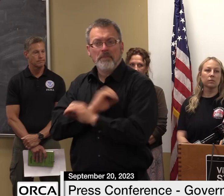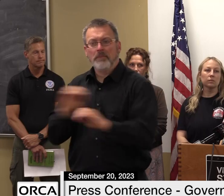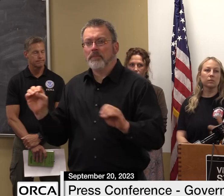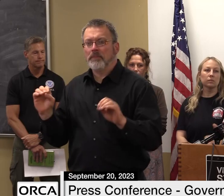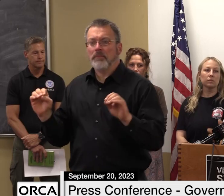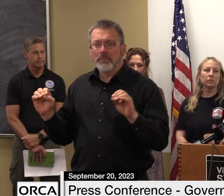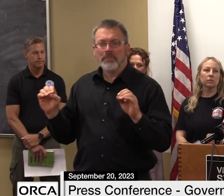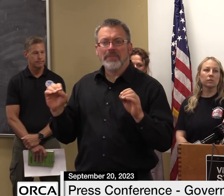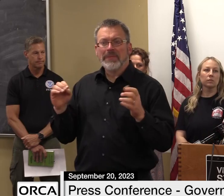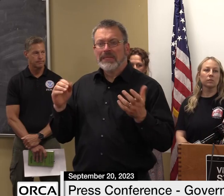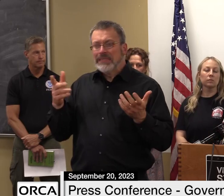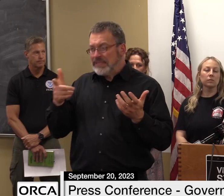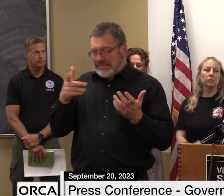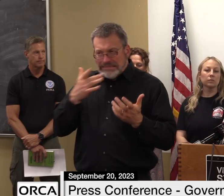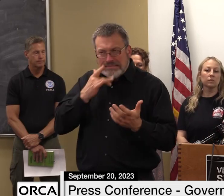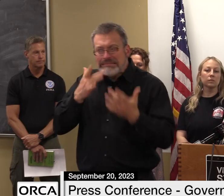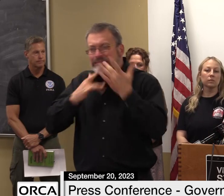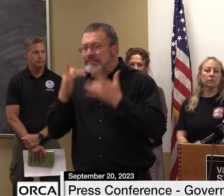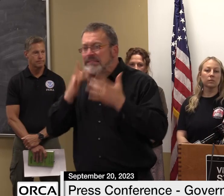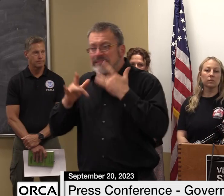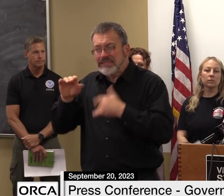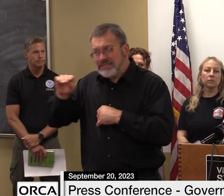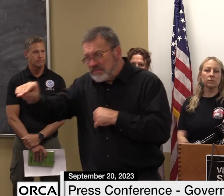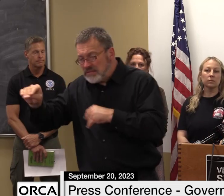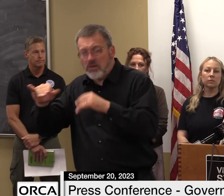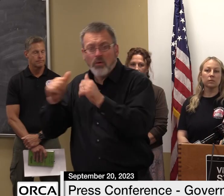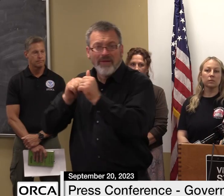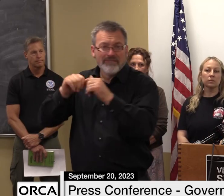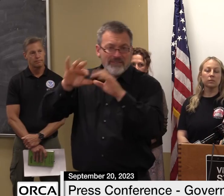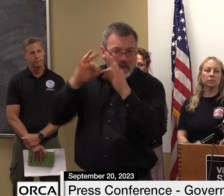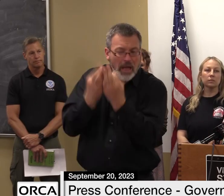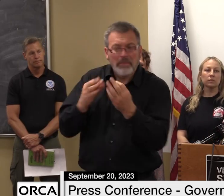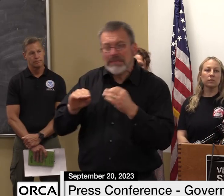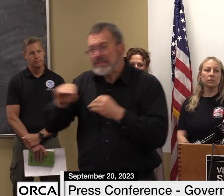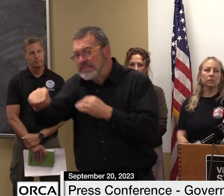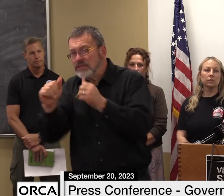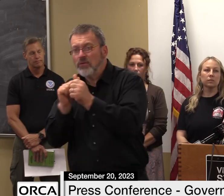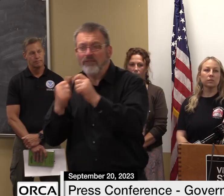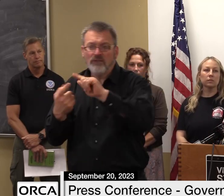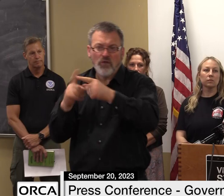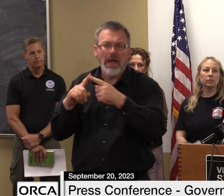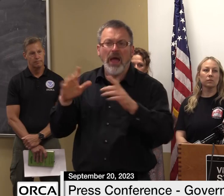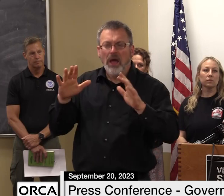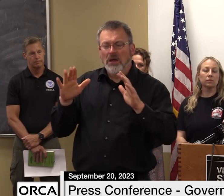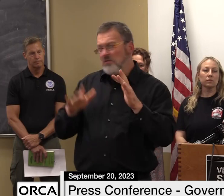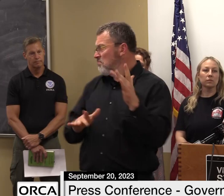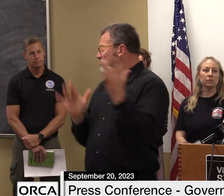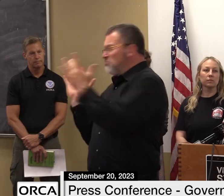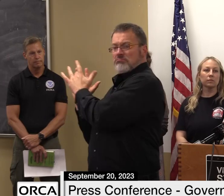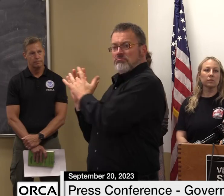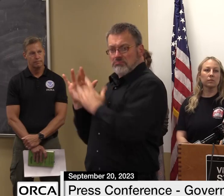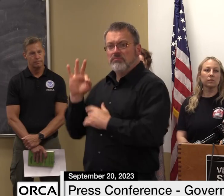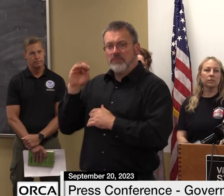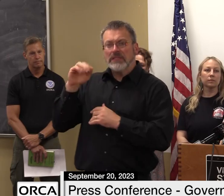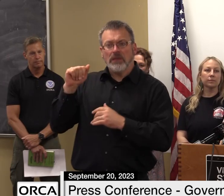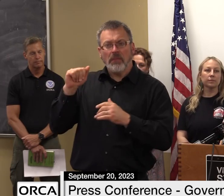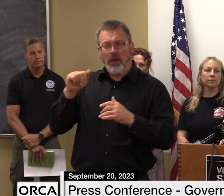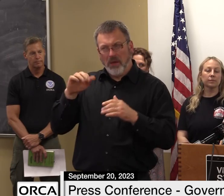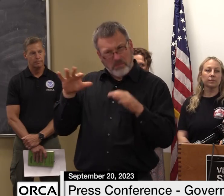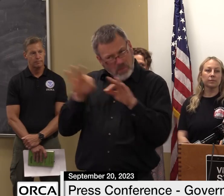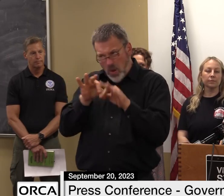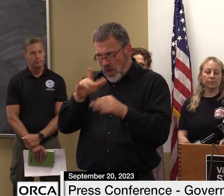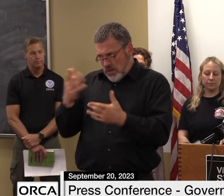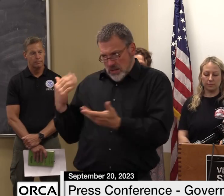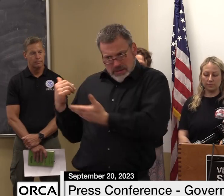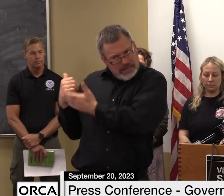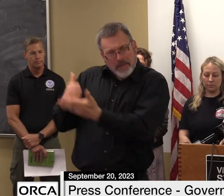your situation is uncertain going into the winter, we want to make sure that FEMA knows that you may need help, and that the only